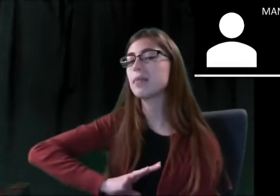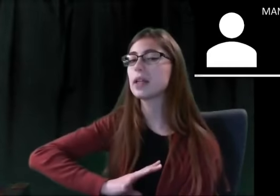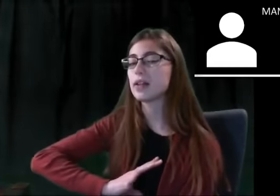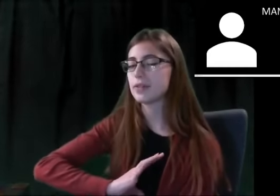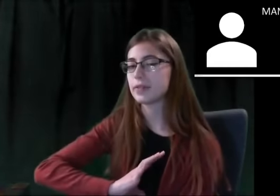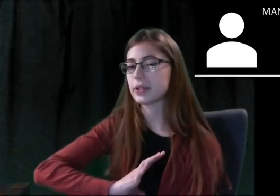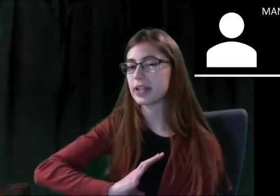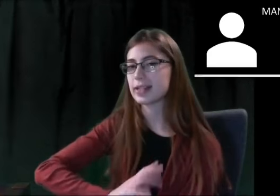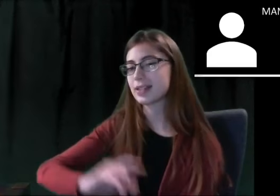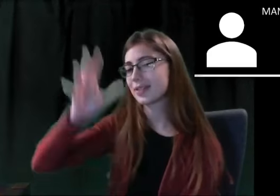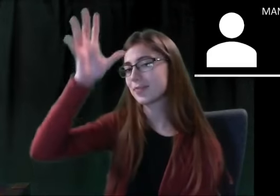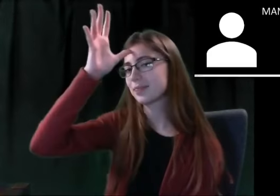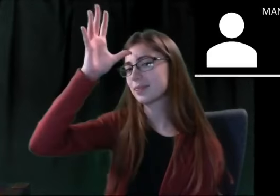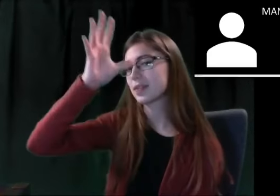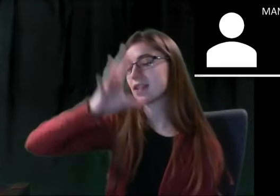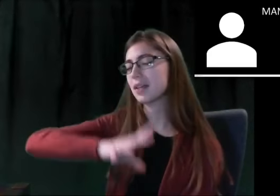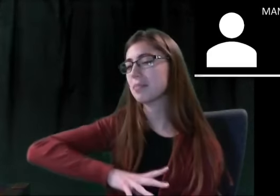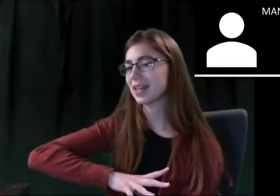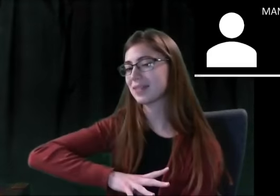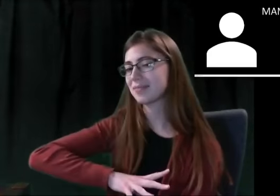of your chest. Man.